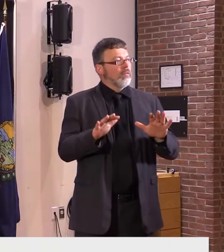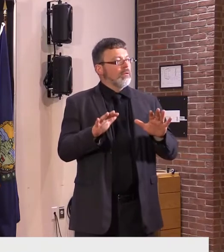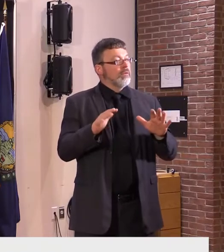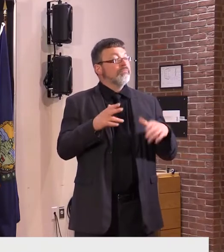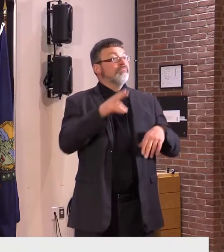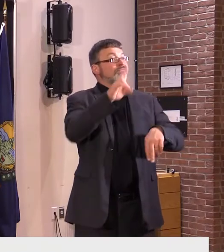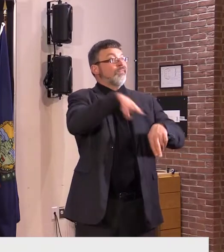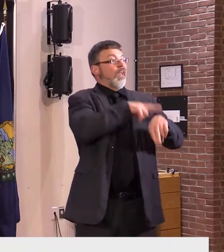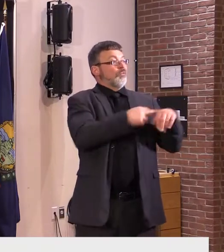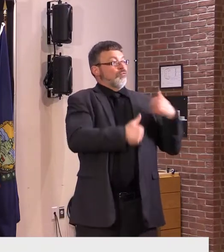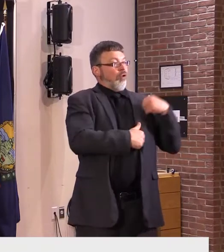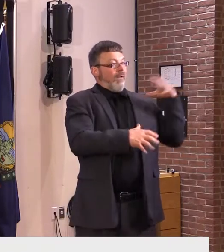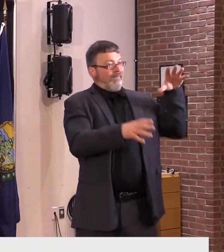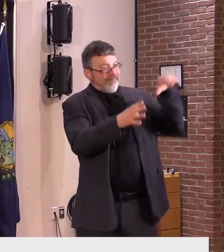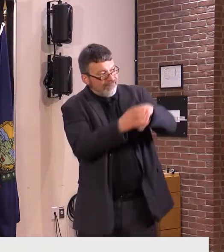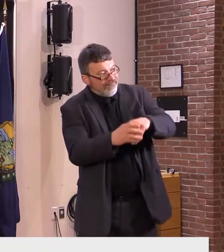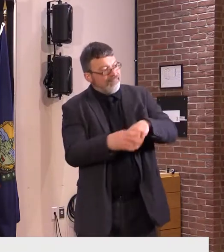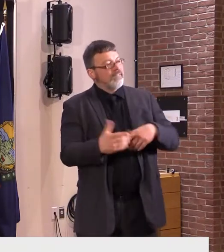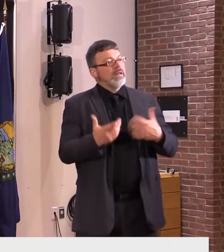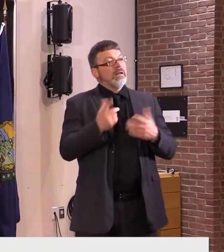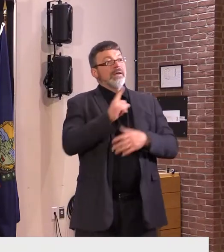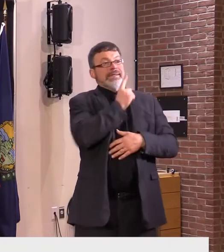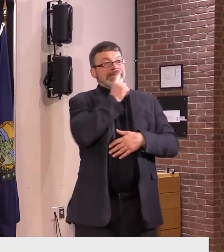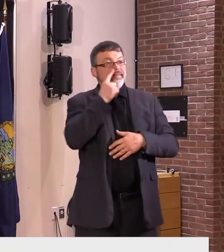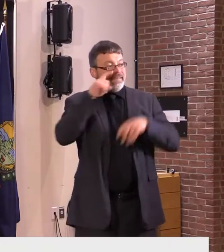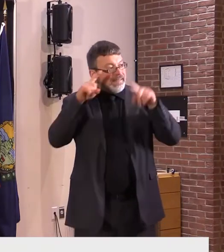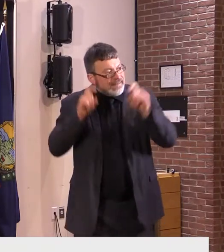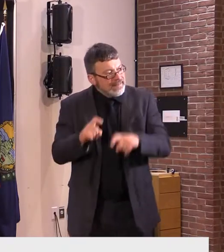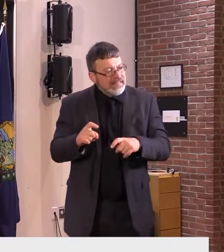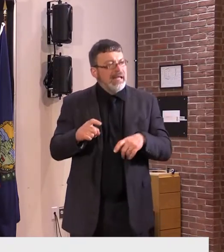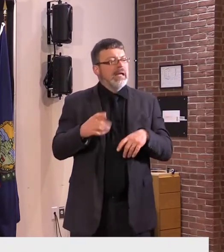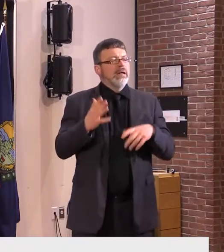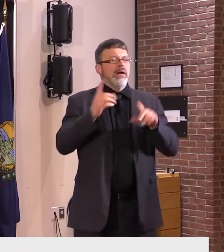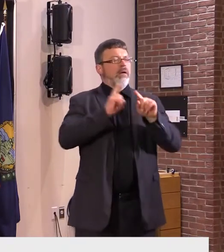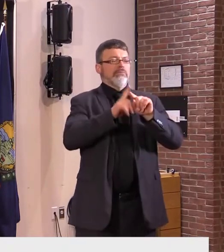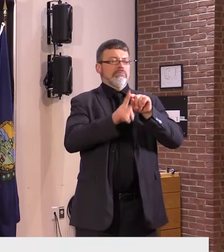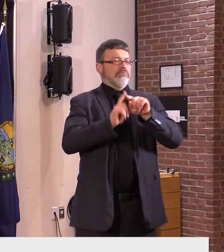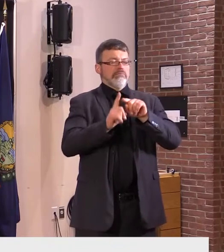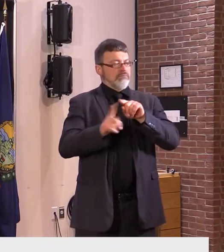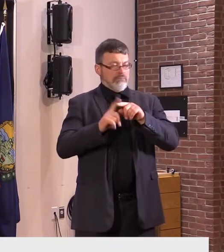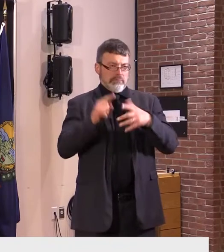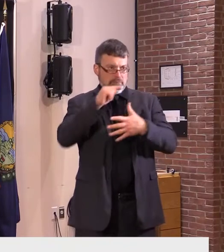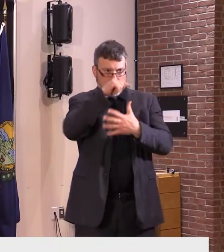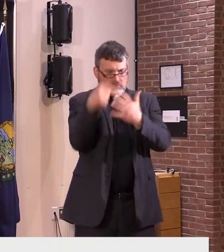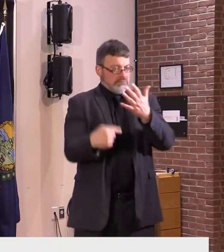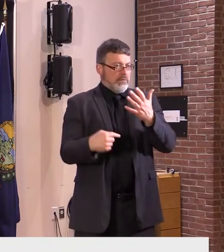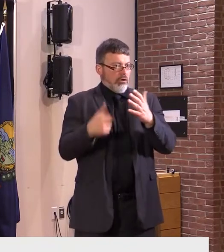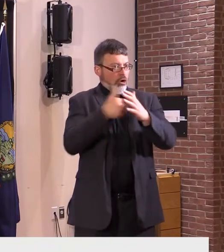that was sent to the health department lab, to setting up statewide